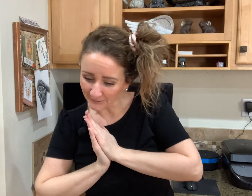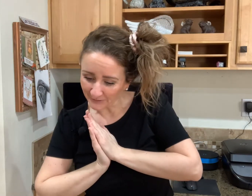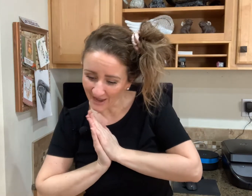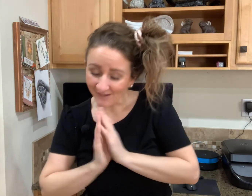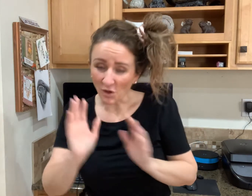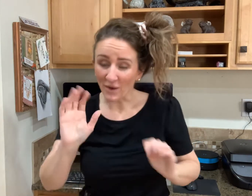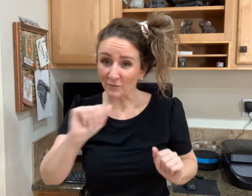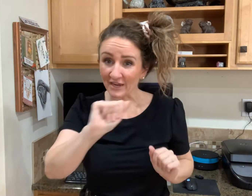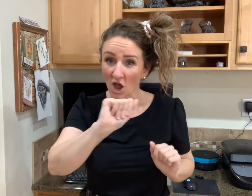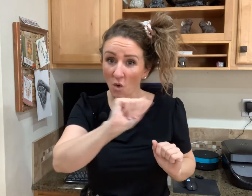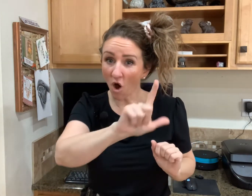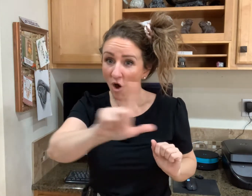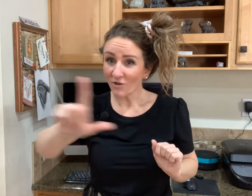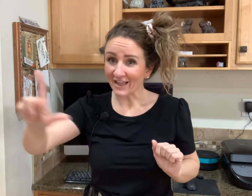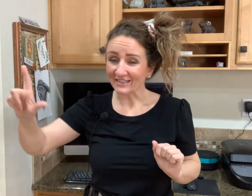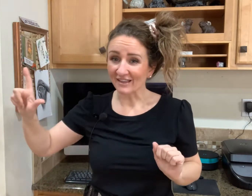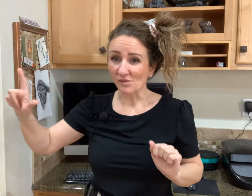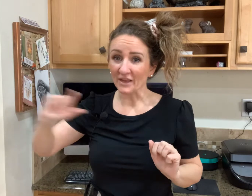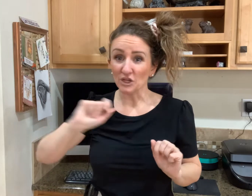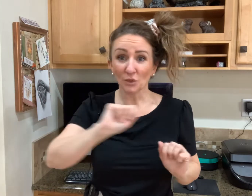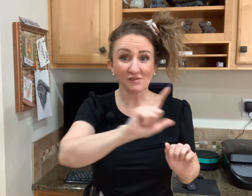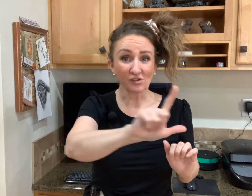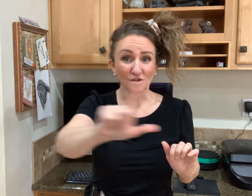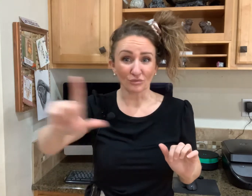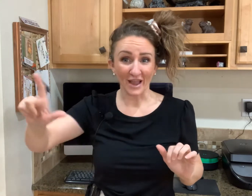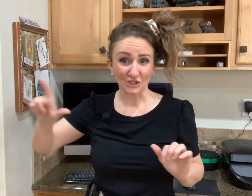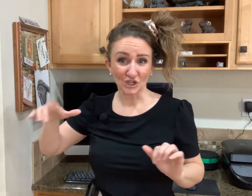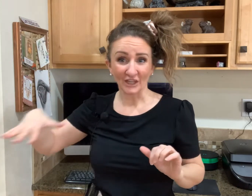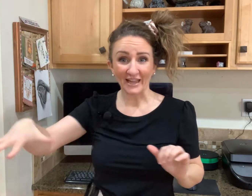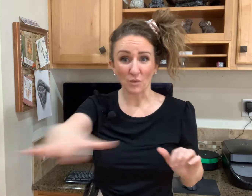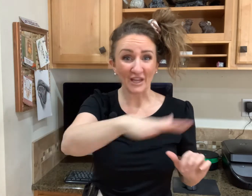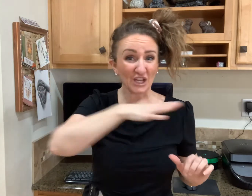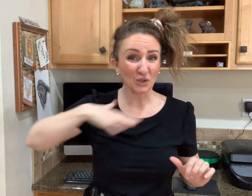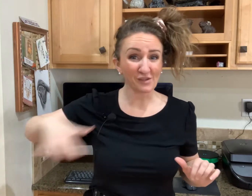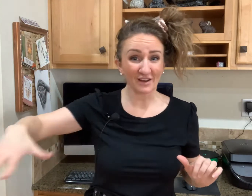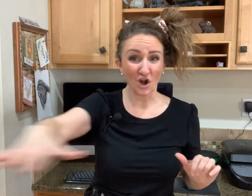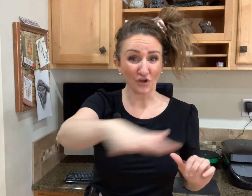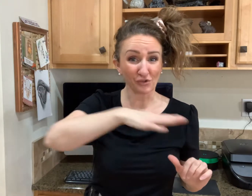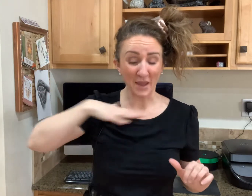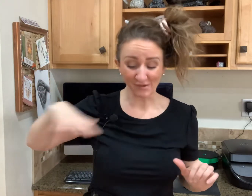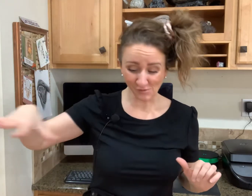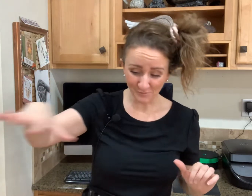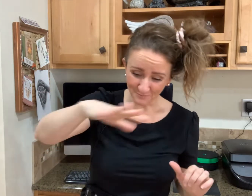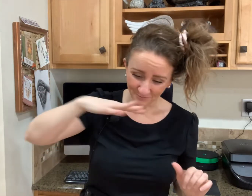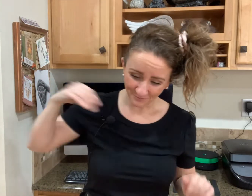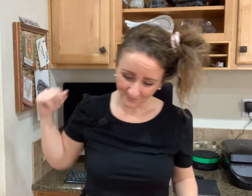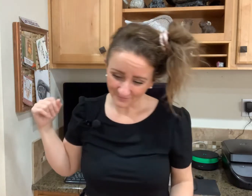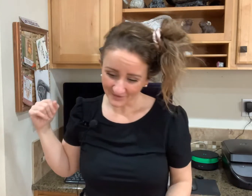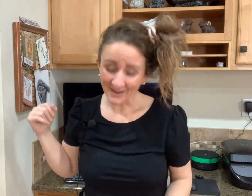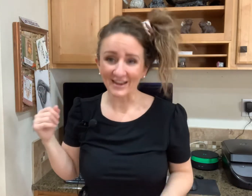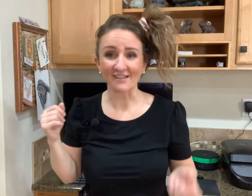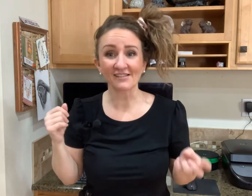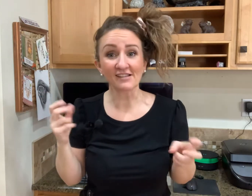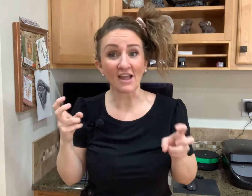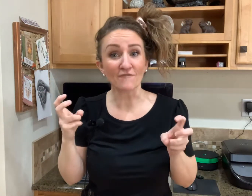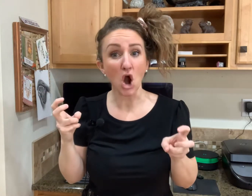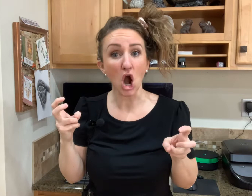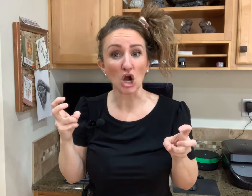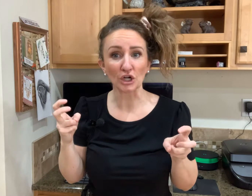Okay, so when we go all like this, we can use this directionally and we can use it in our space. Next is a sign for hard.